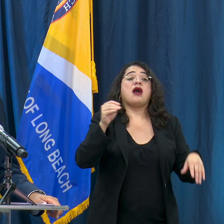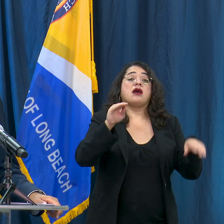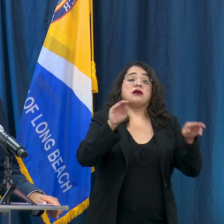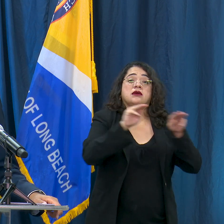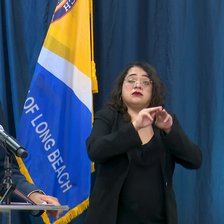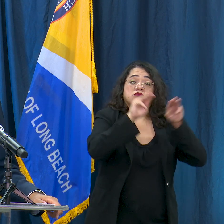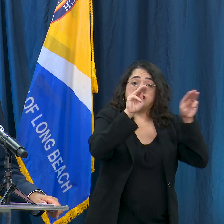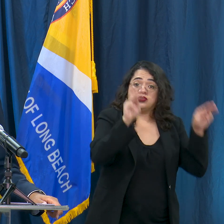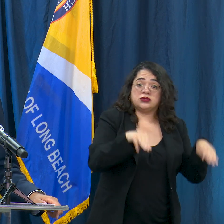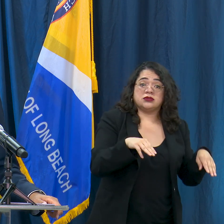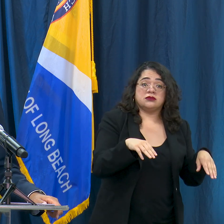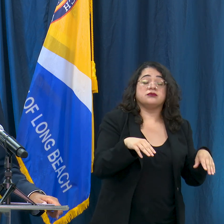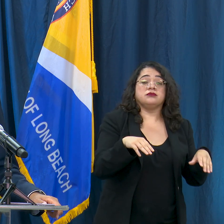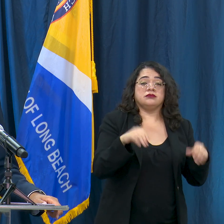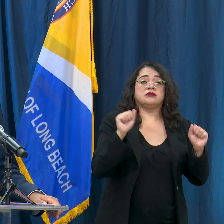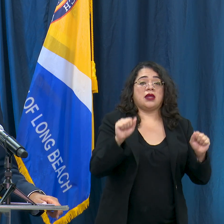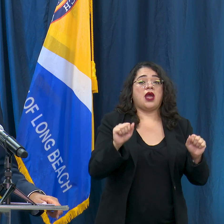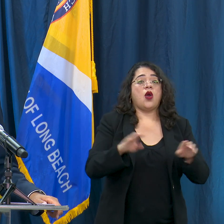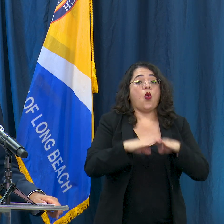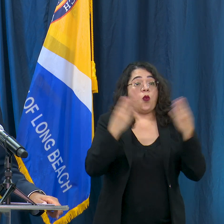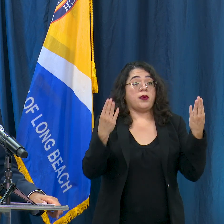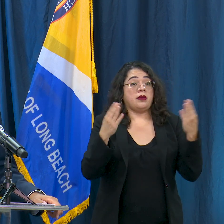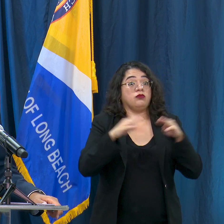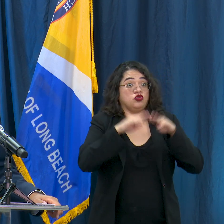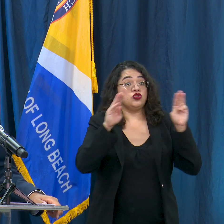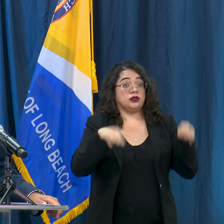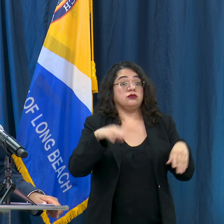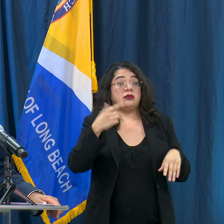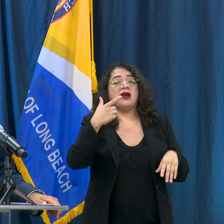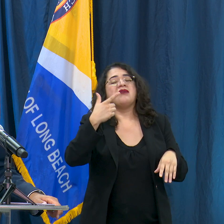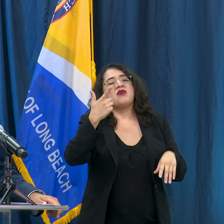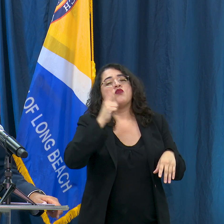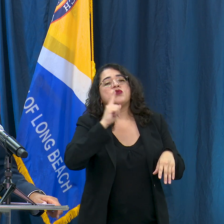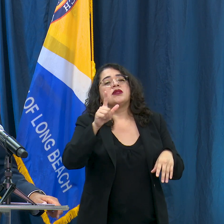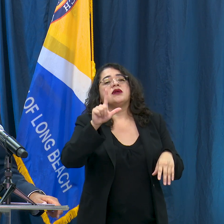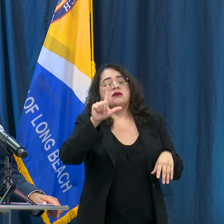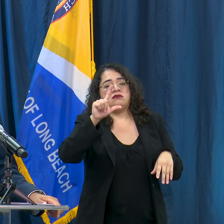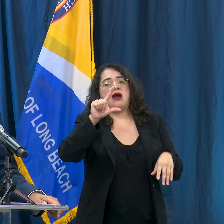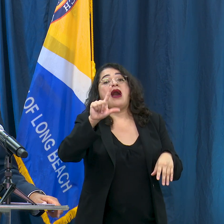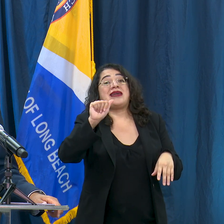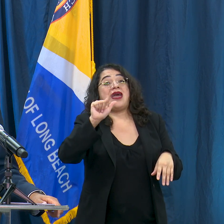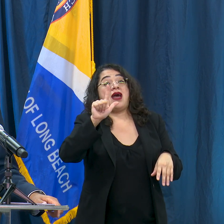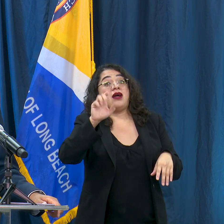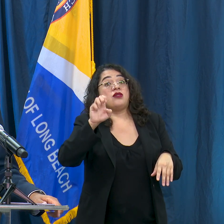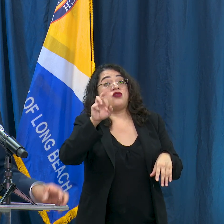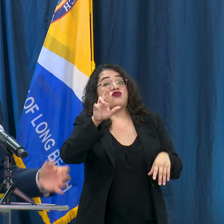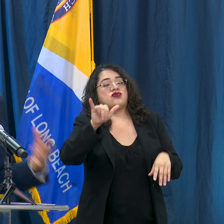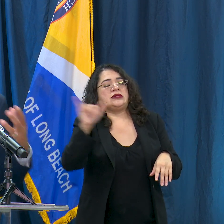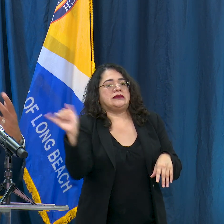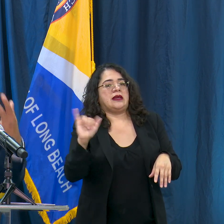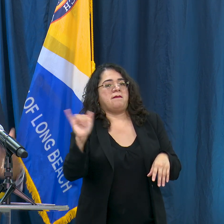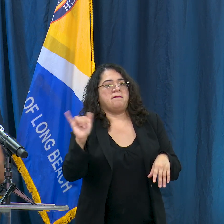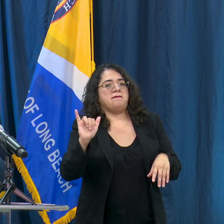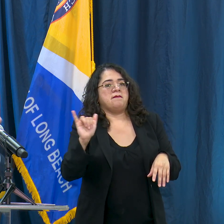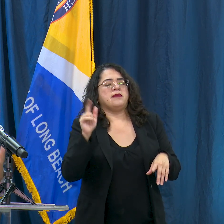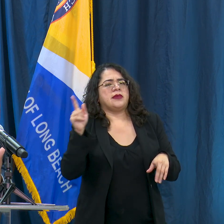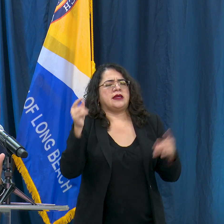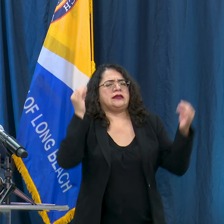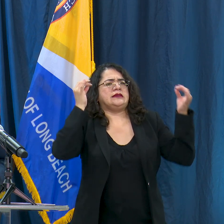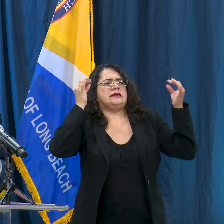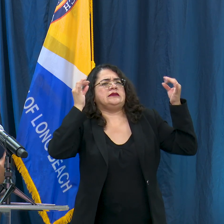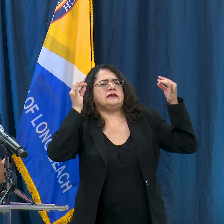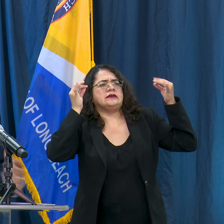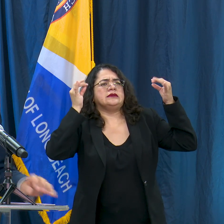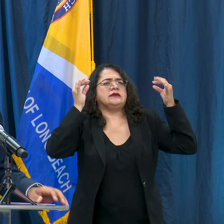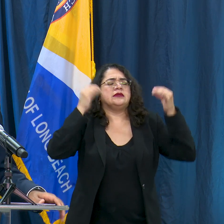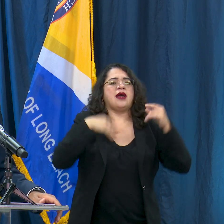that includes, we have a couple dozen gallery spaces across the city that really have been thoughtful. I actually met with many